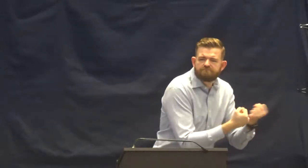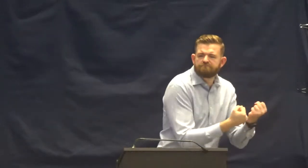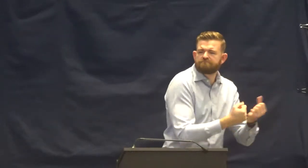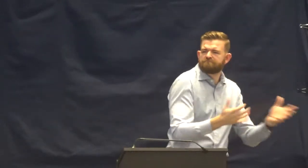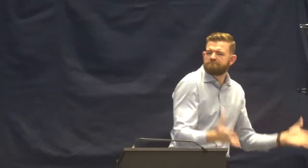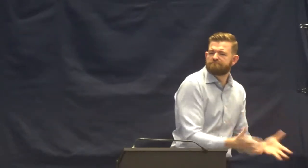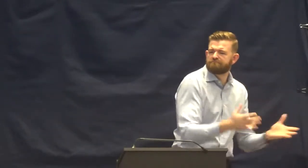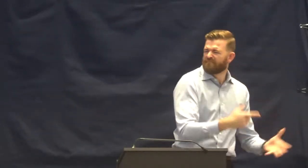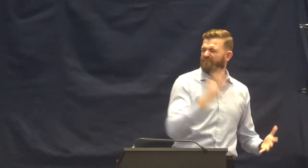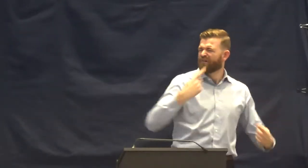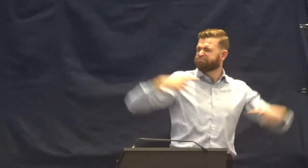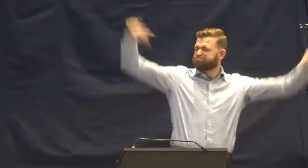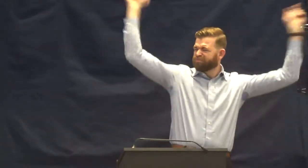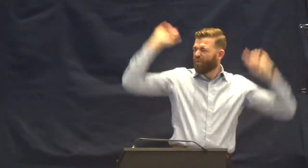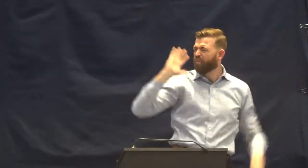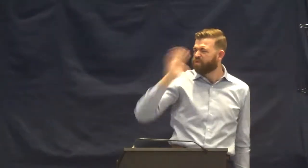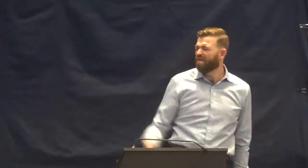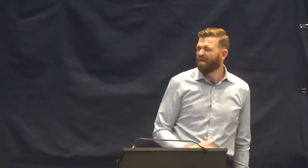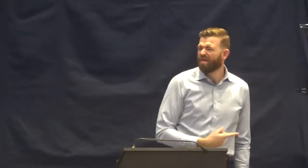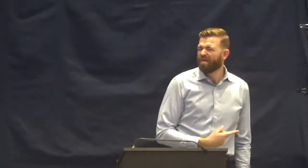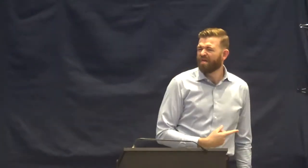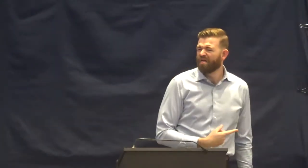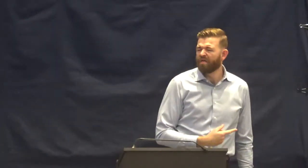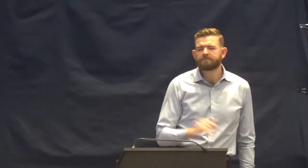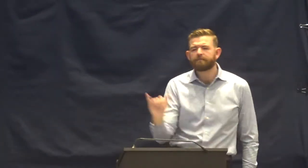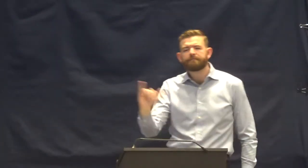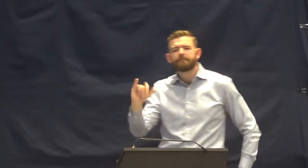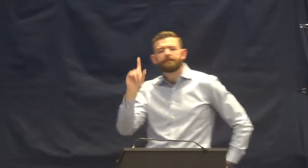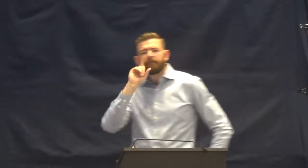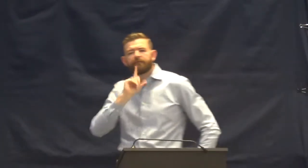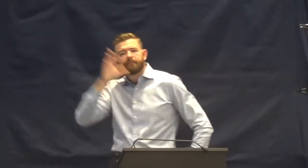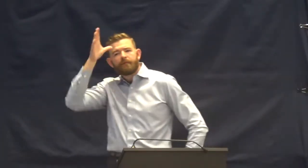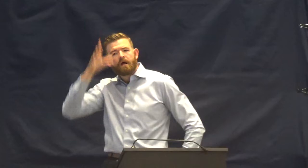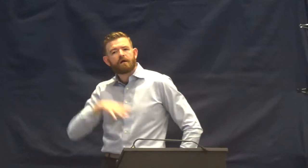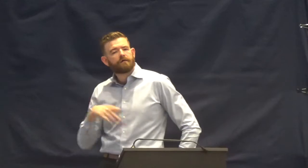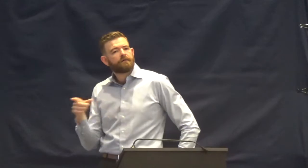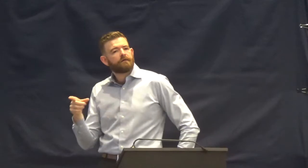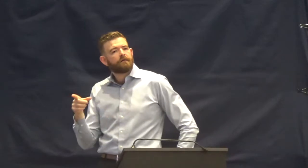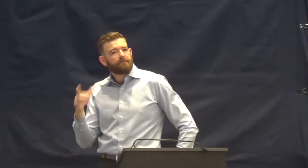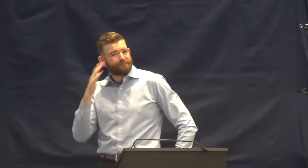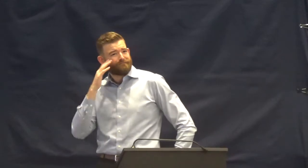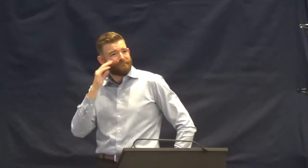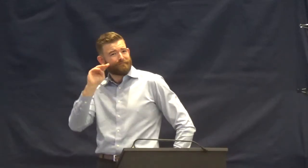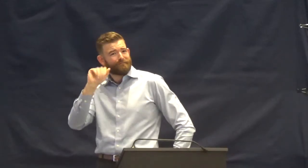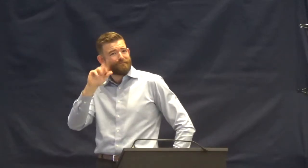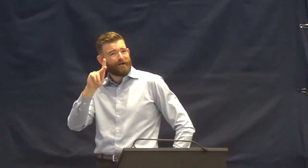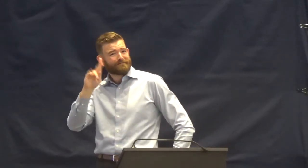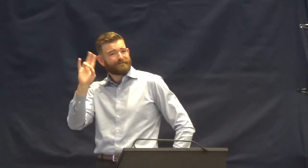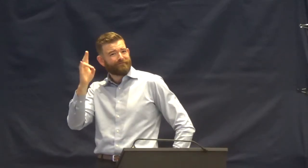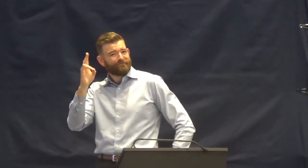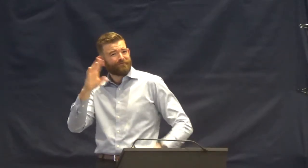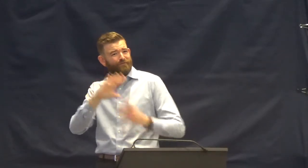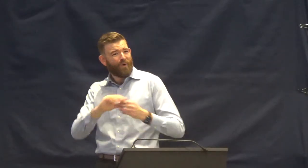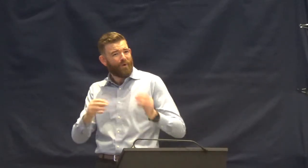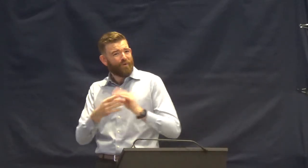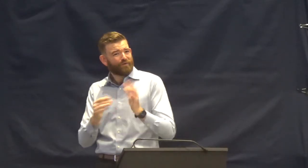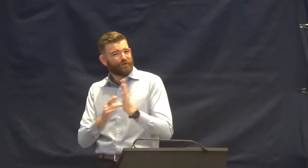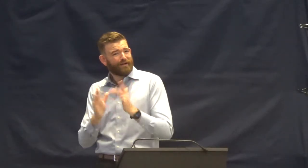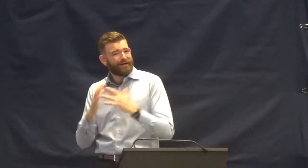Know that he is just fine the way he is, and give him the assistance he needs that he can be successful. You know, in Mark 7, there's